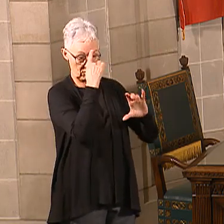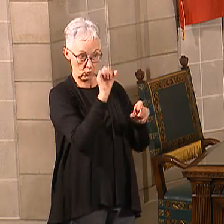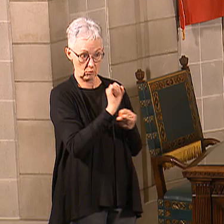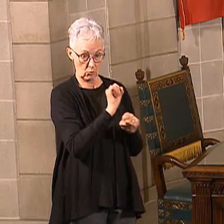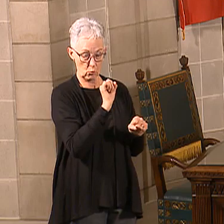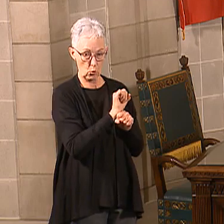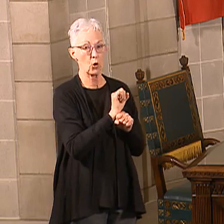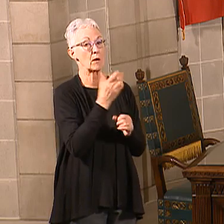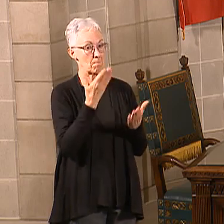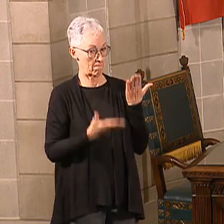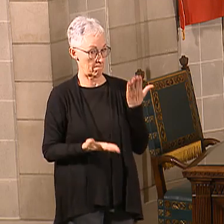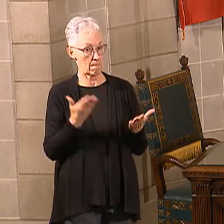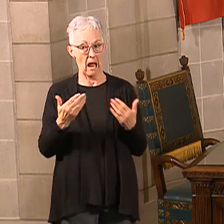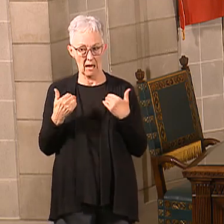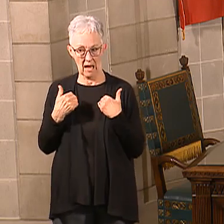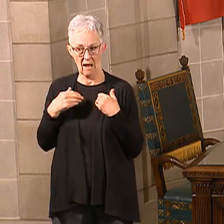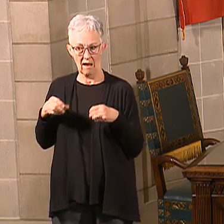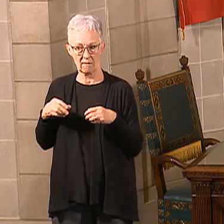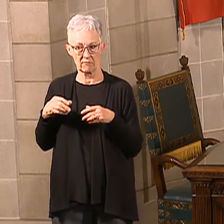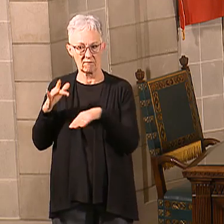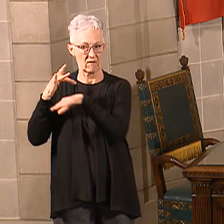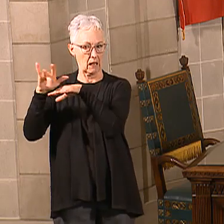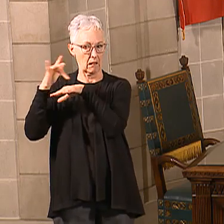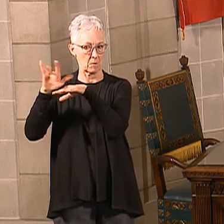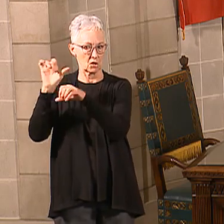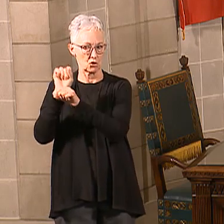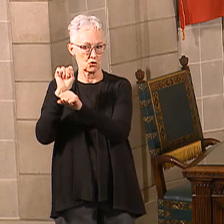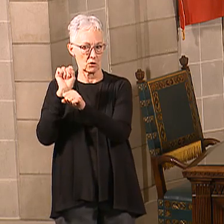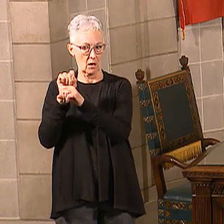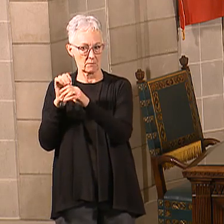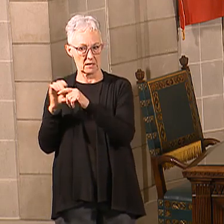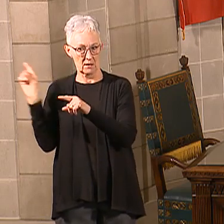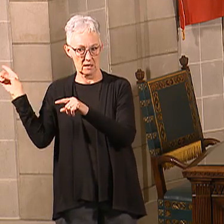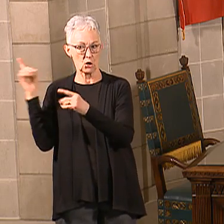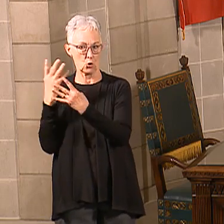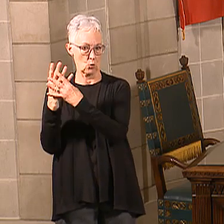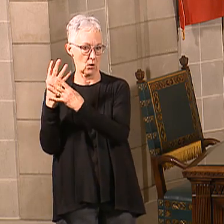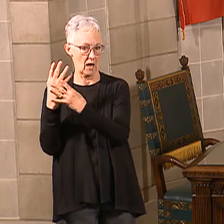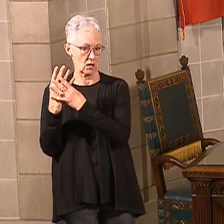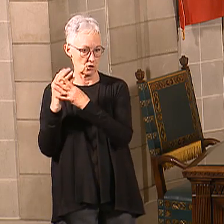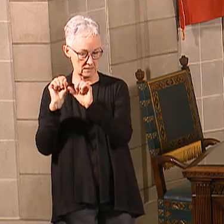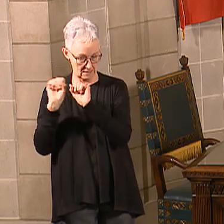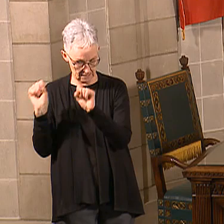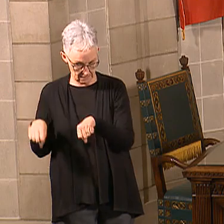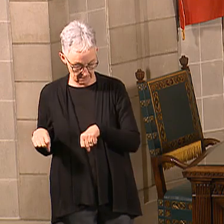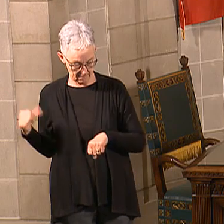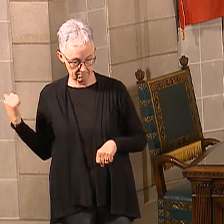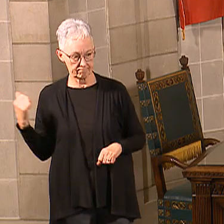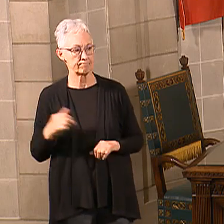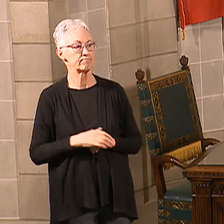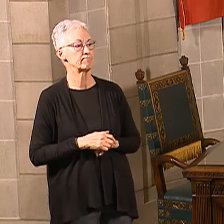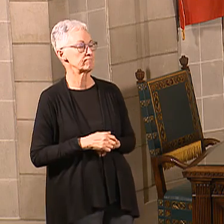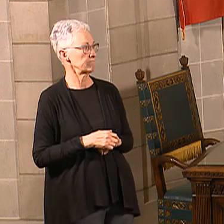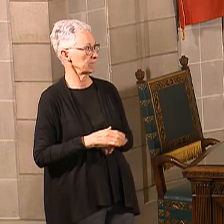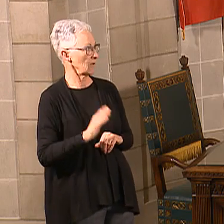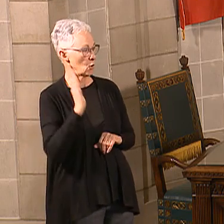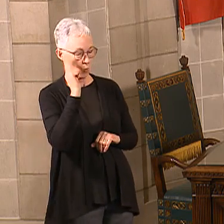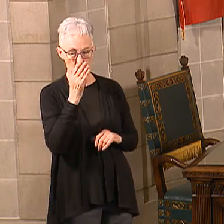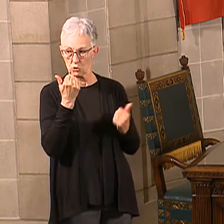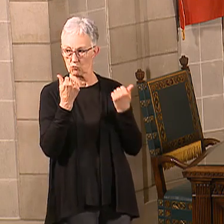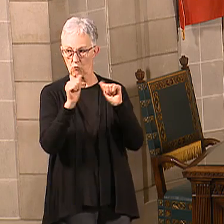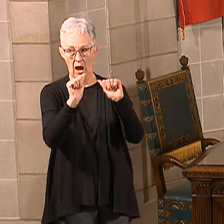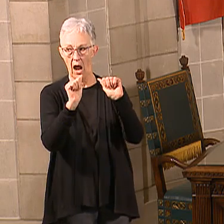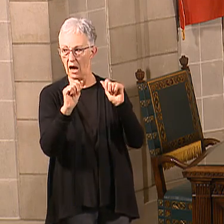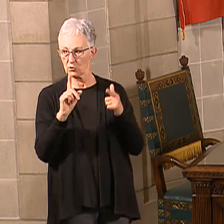opportunities at corrections might be a fit for them in terms of their career aspirations. So absolutely, we're going to be looking at that and bringing every resource we